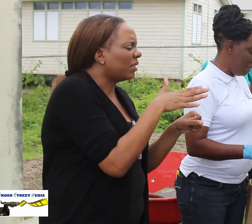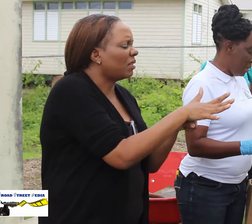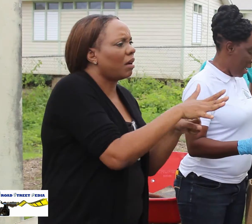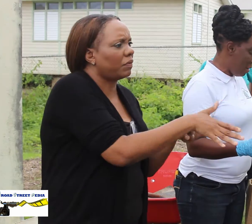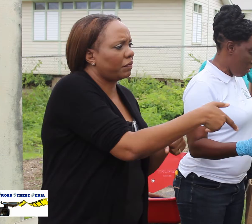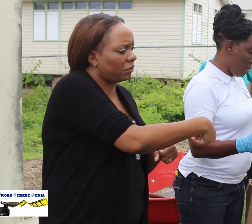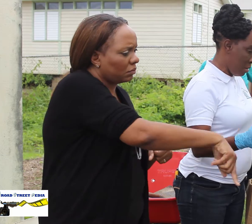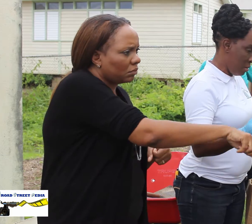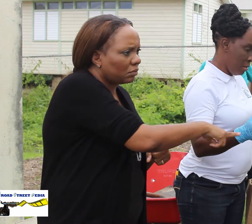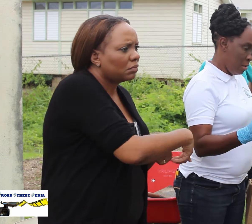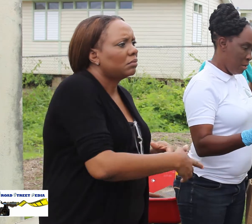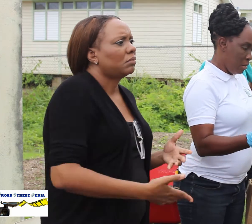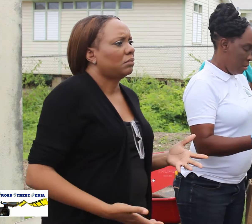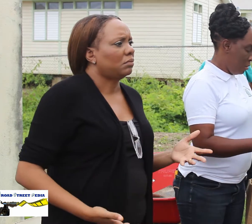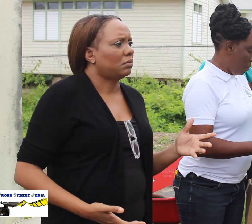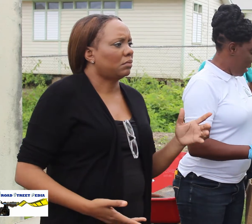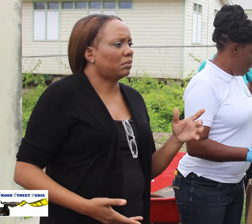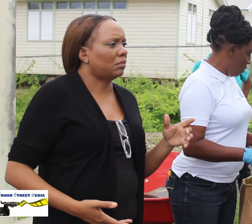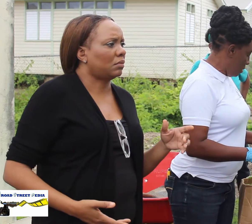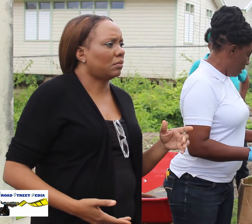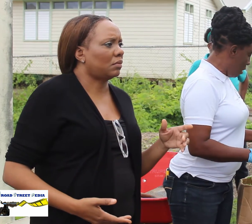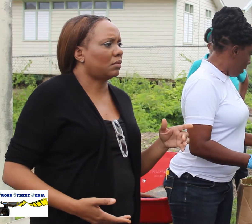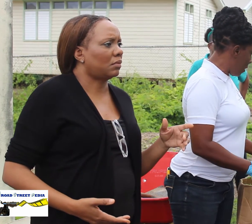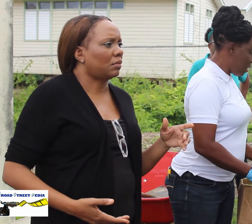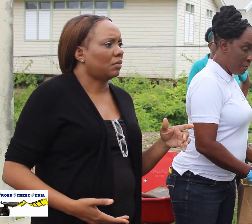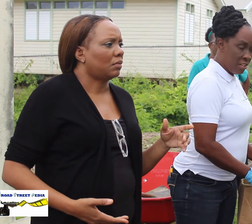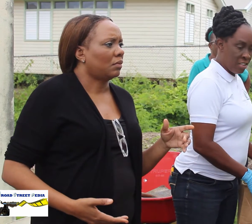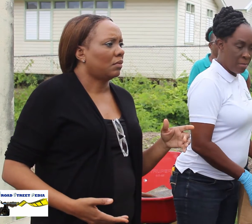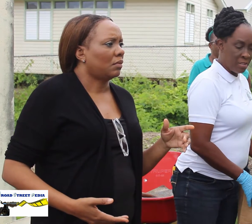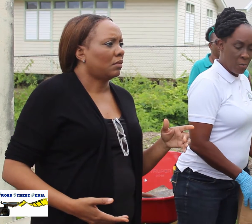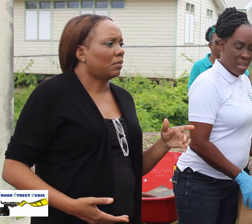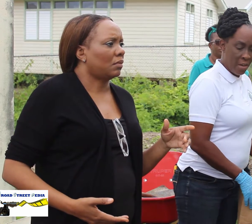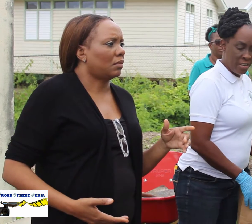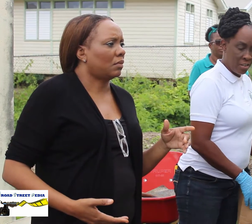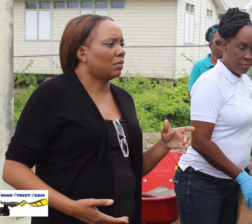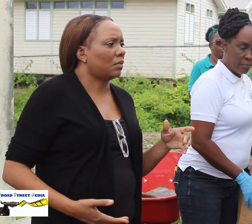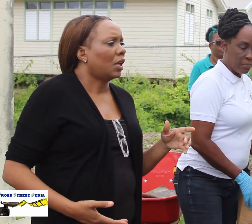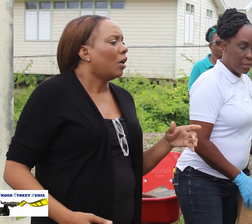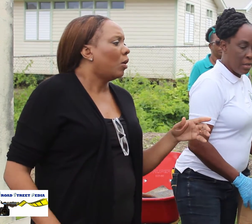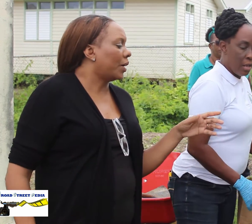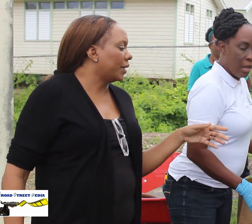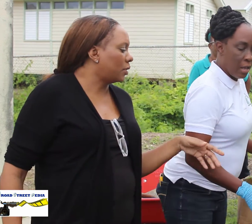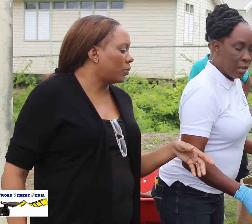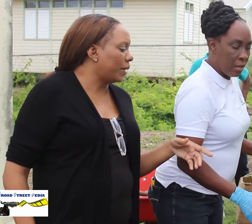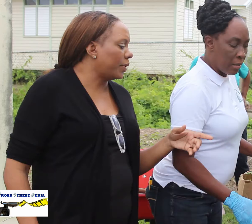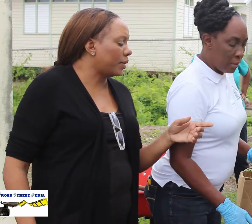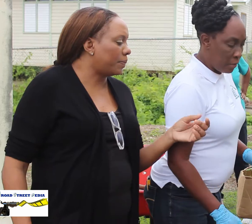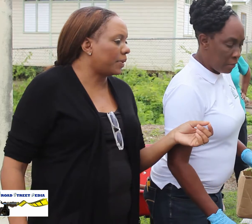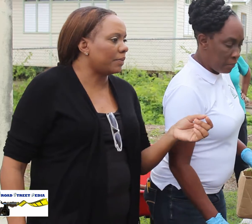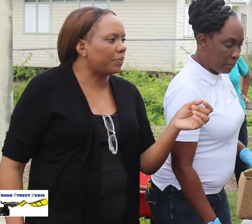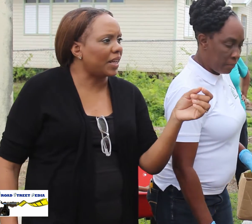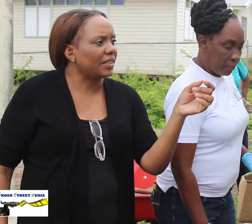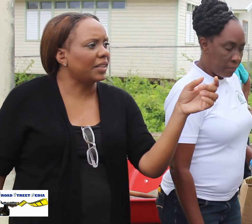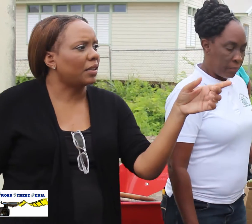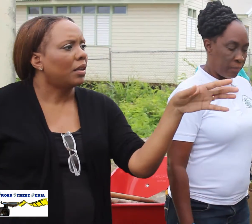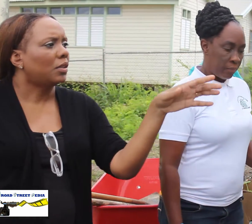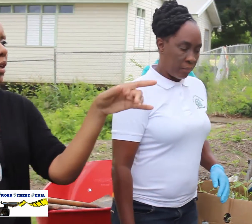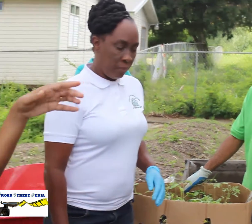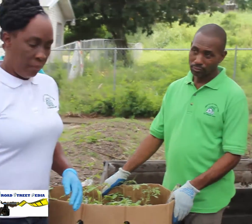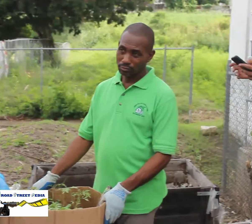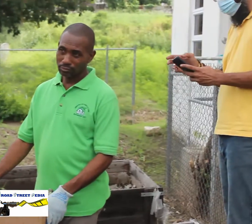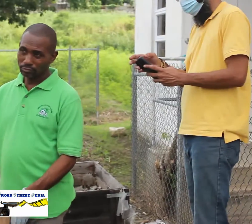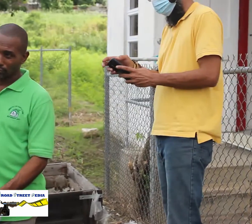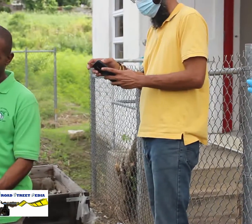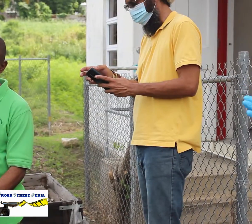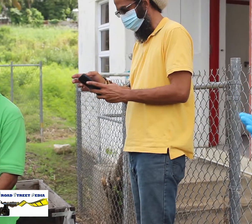lettuce, we can plant our tomatoes and all of the other vegetables that we have here. okay. So when we are planting,